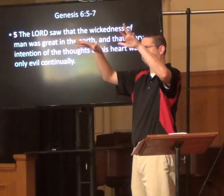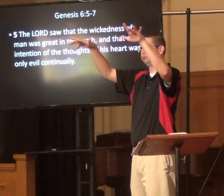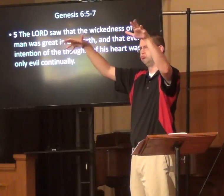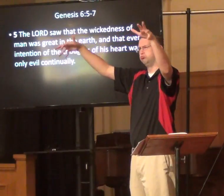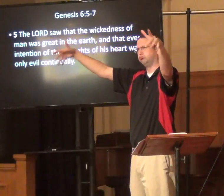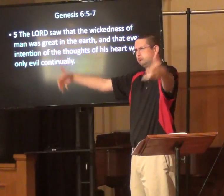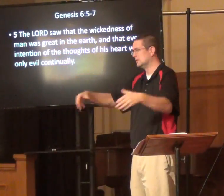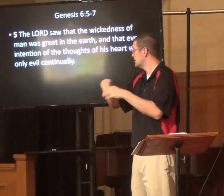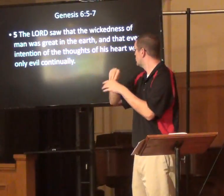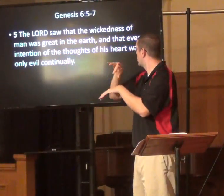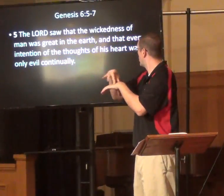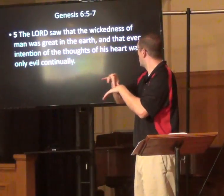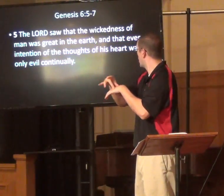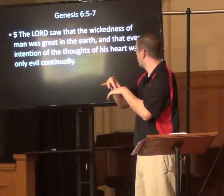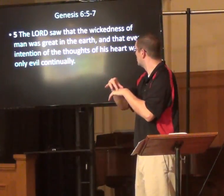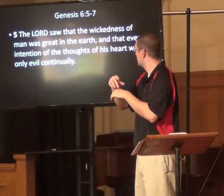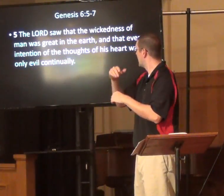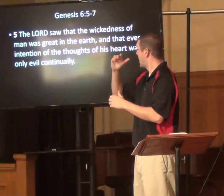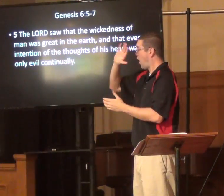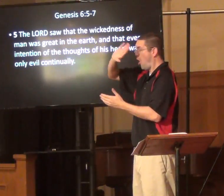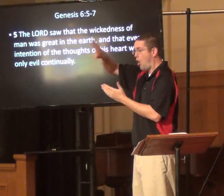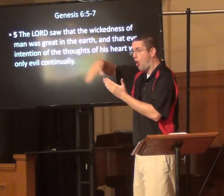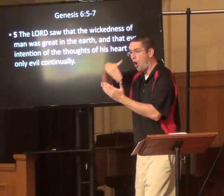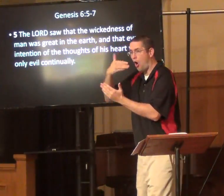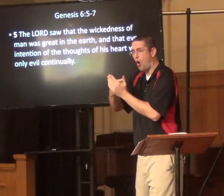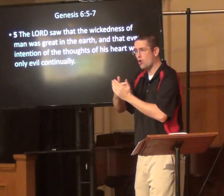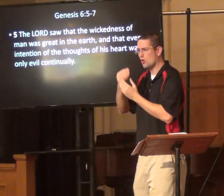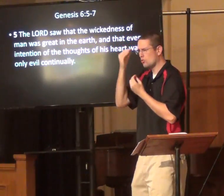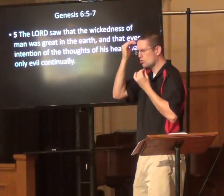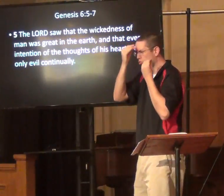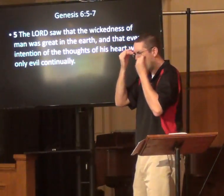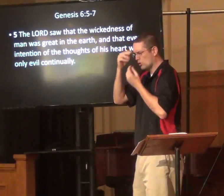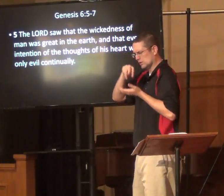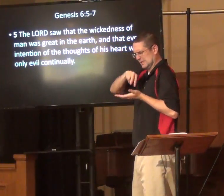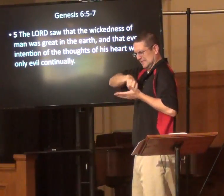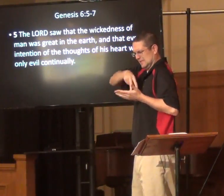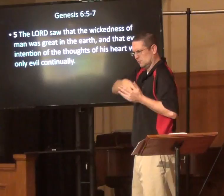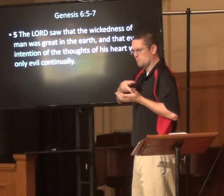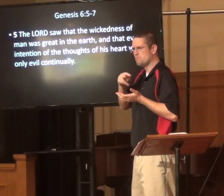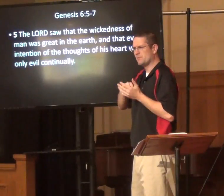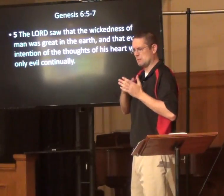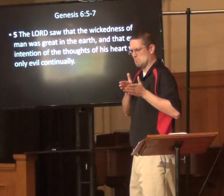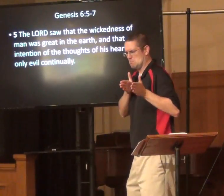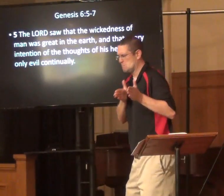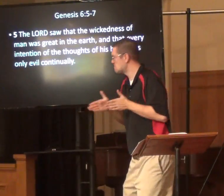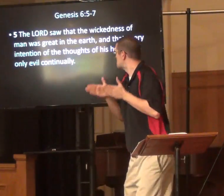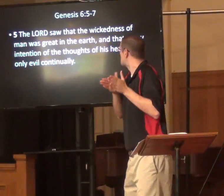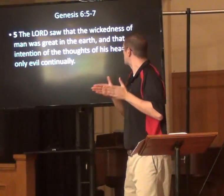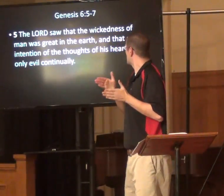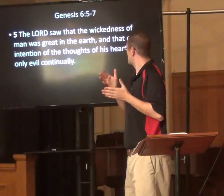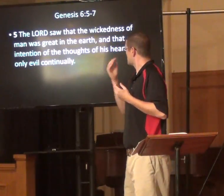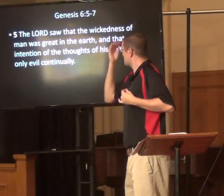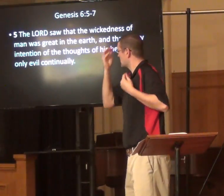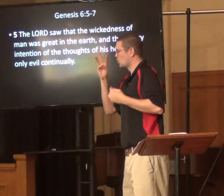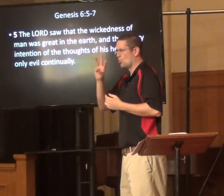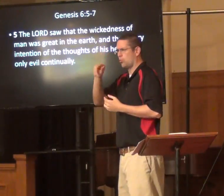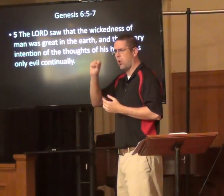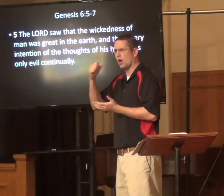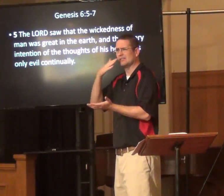great in the earth, and that every thought and intention and plan of a man's